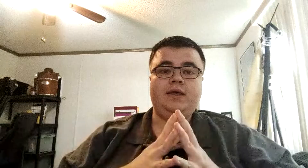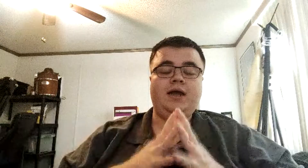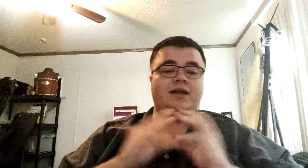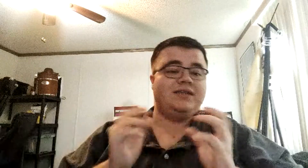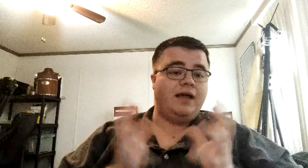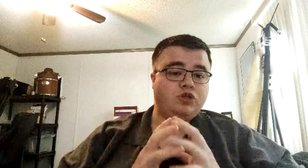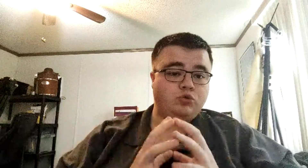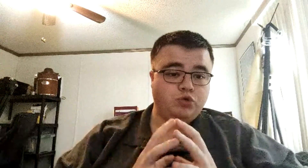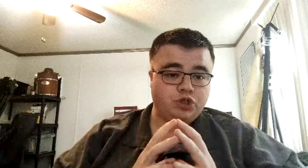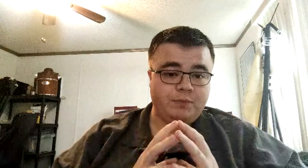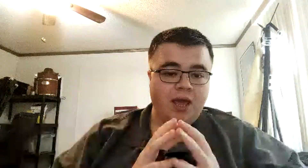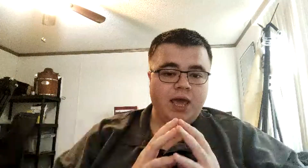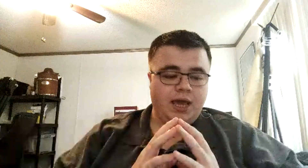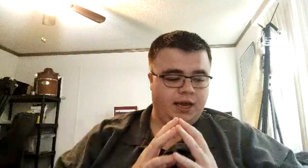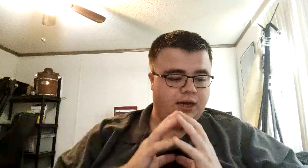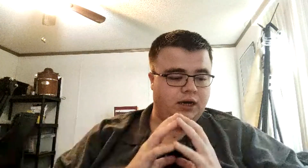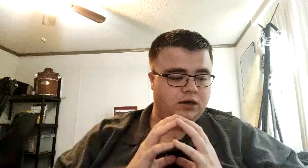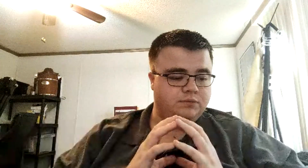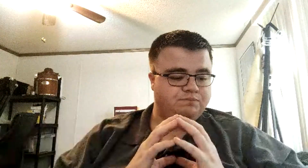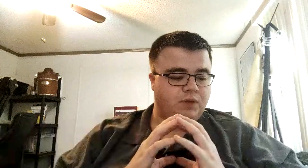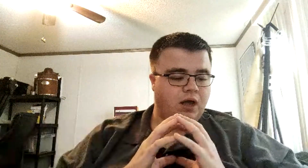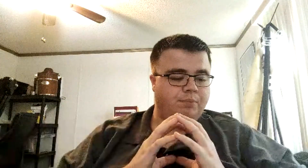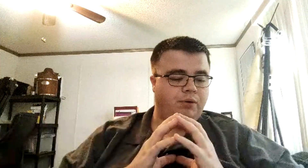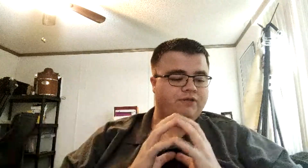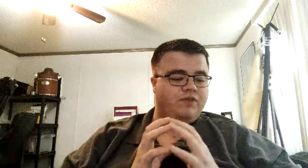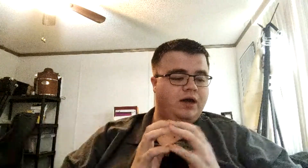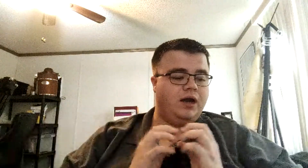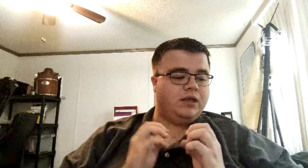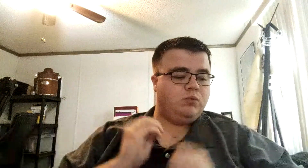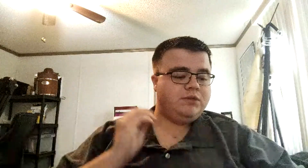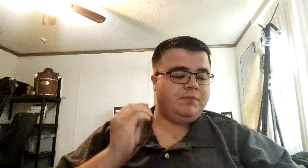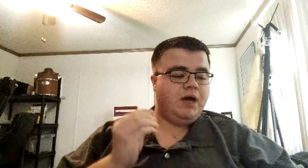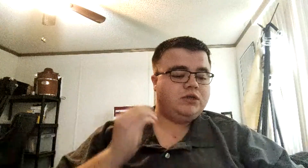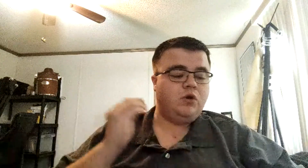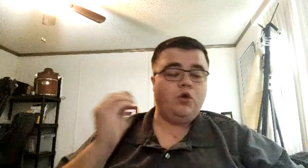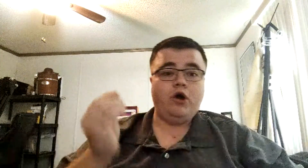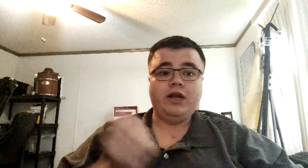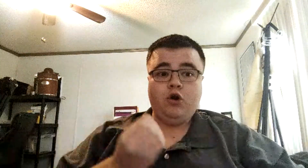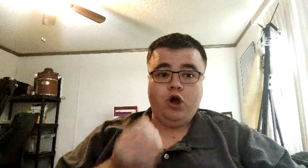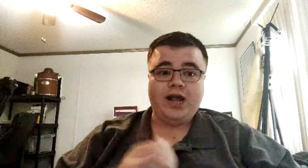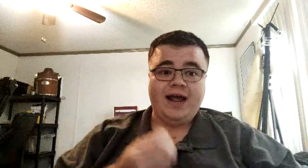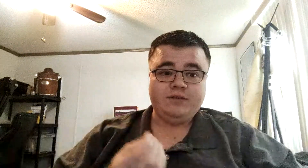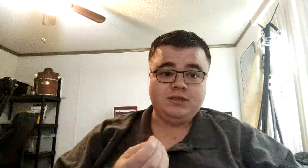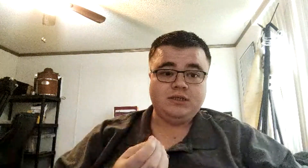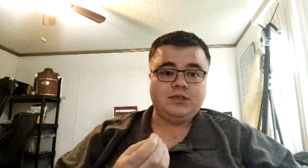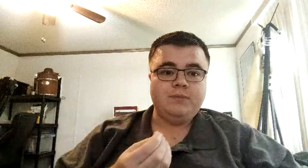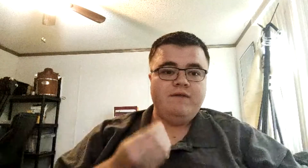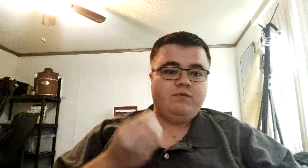an institution, and a part of that, he was met Lloyd Clark after this